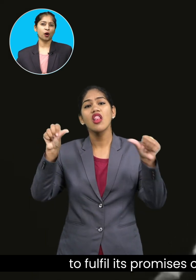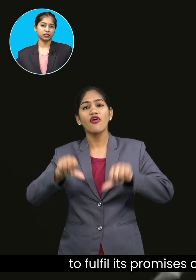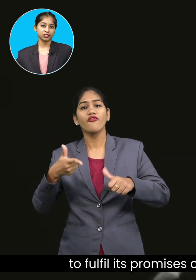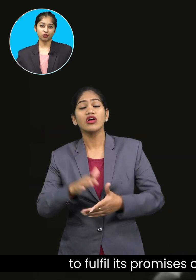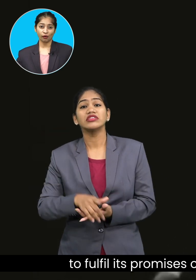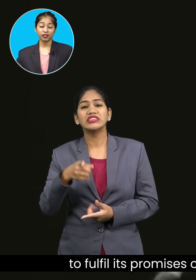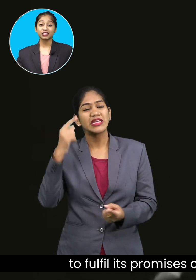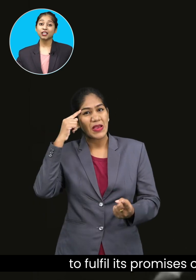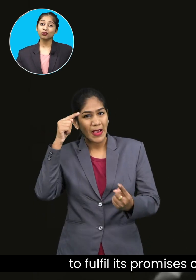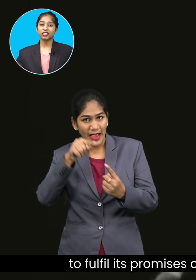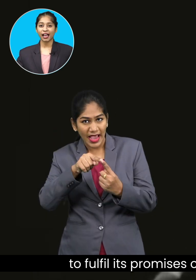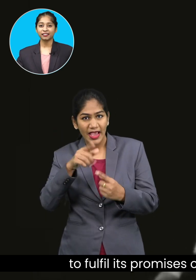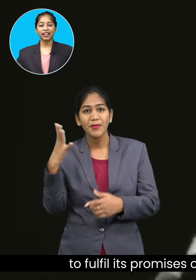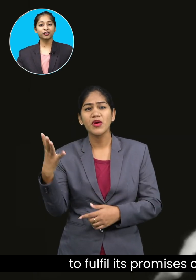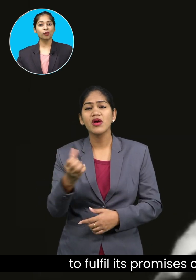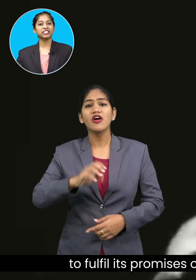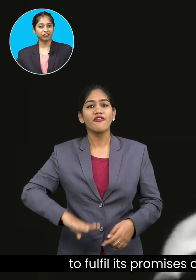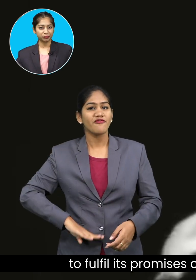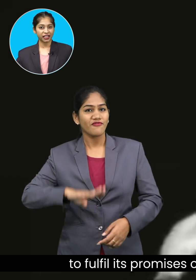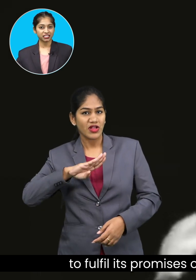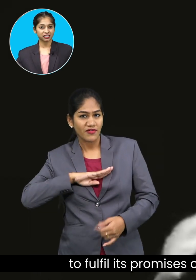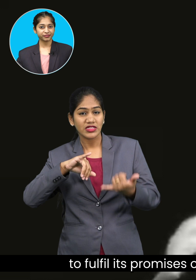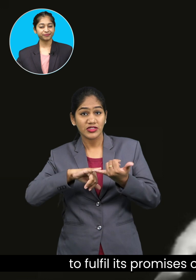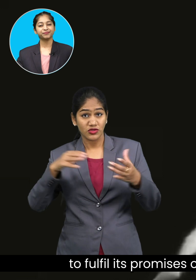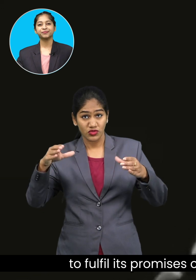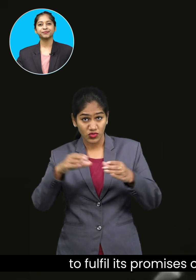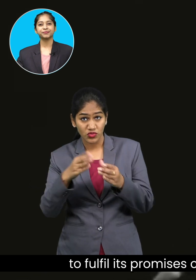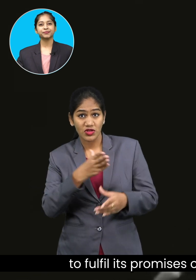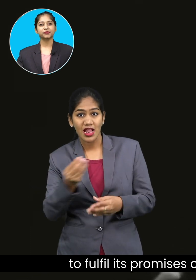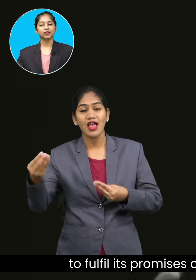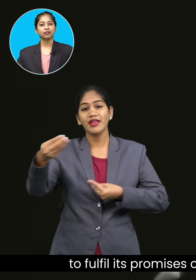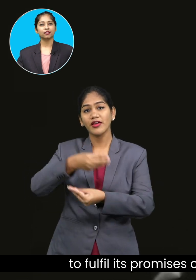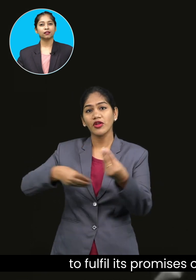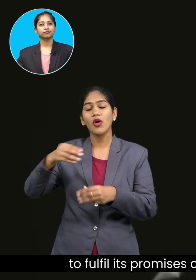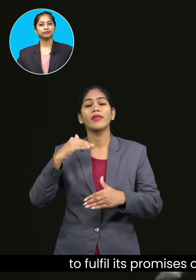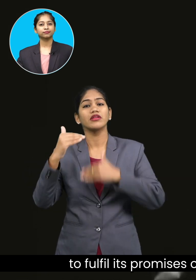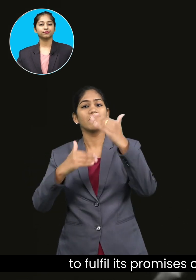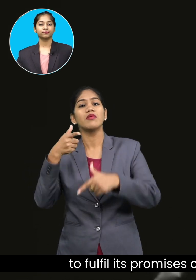its promises of social and economic development.